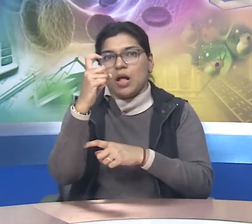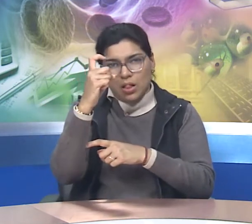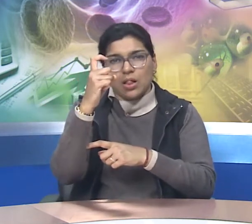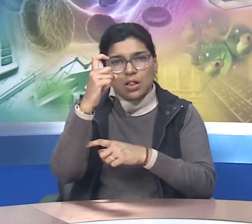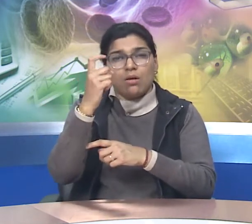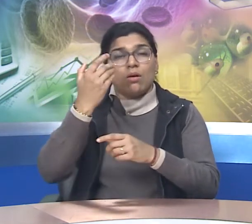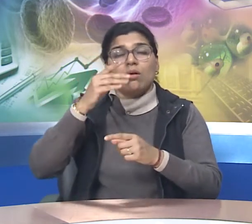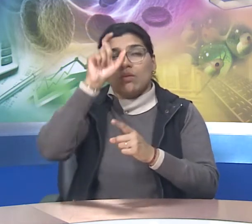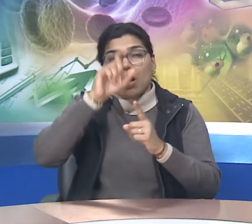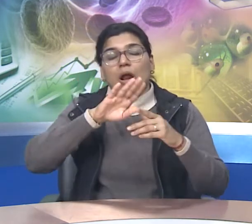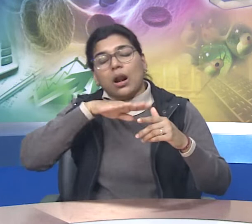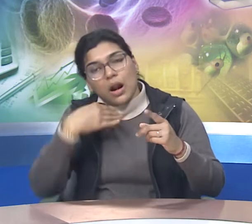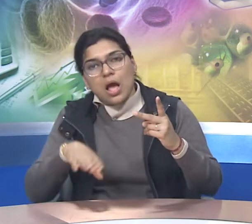very city